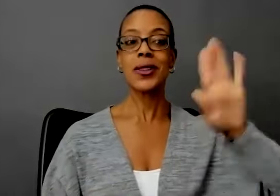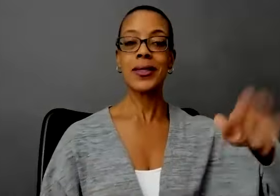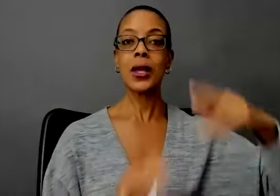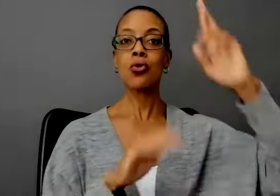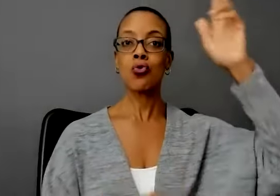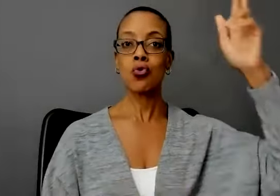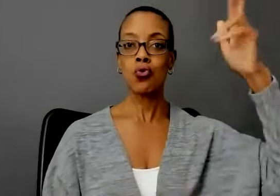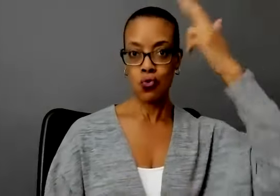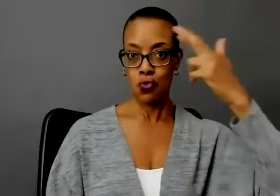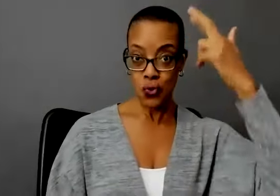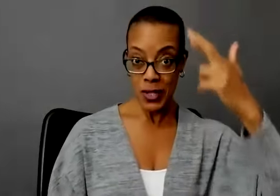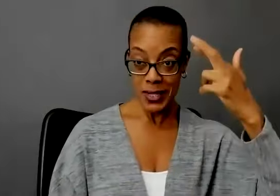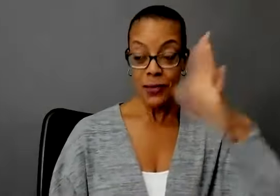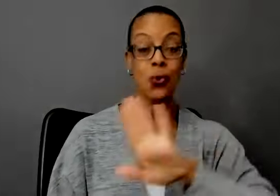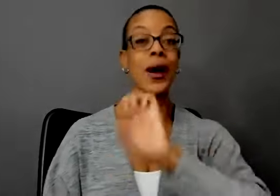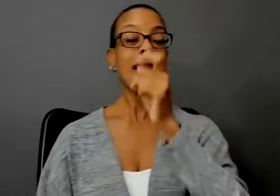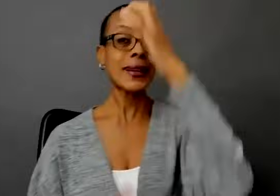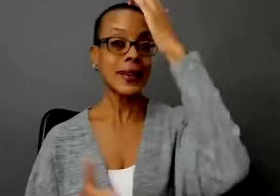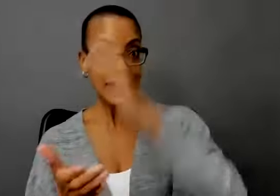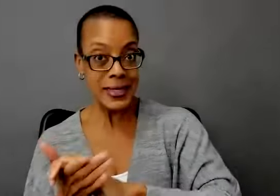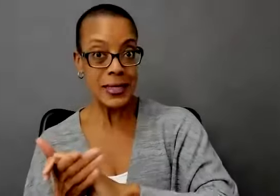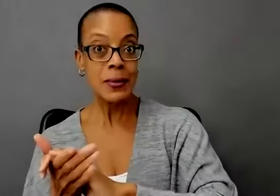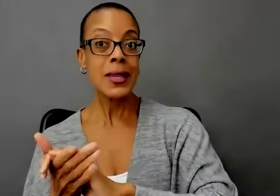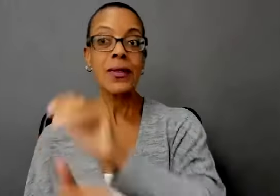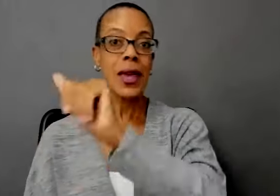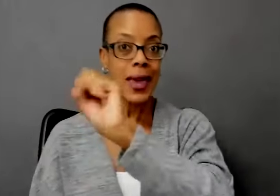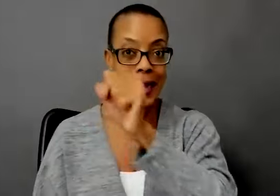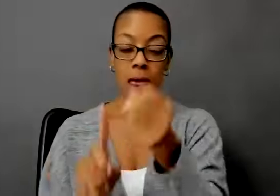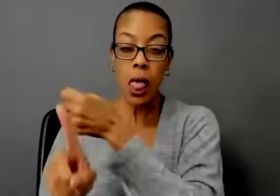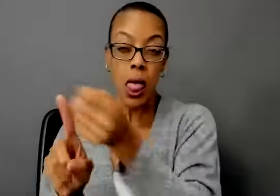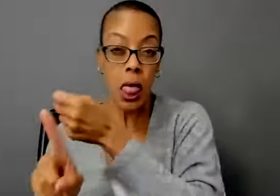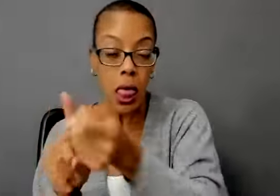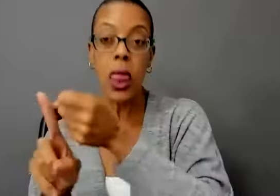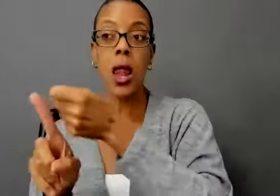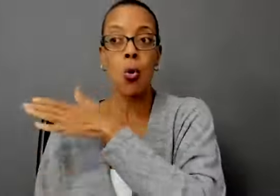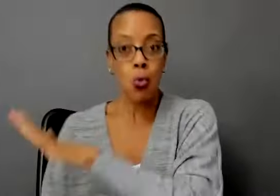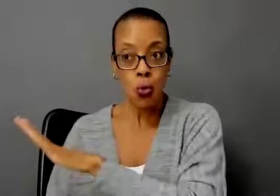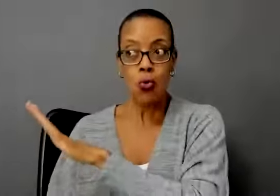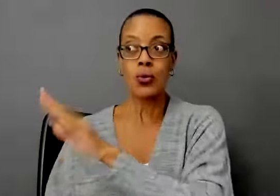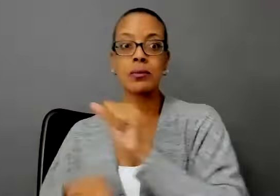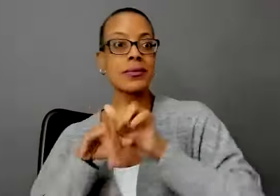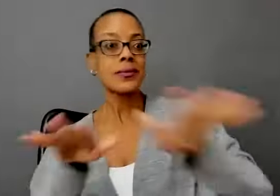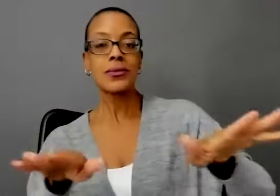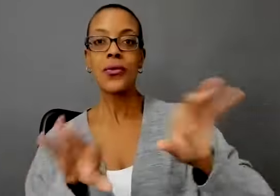ex-husband guilty of sexually assaulting her to friends and family, as they obviously already knew their